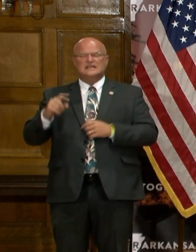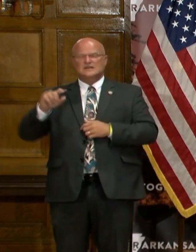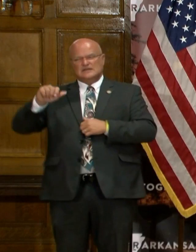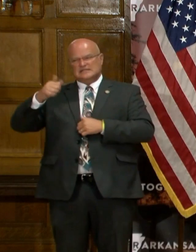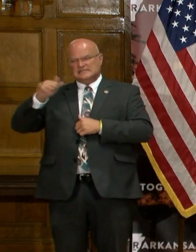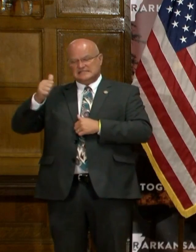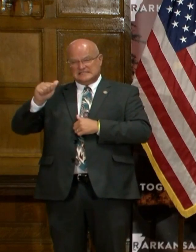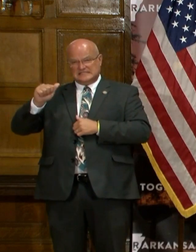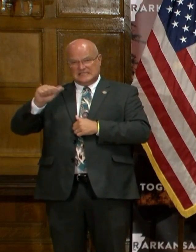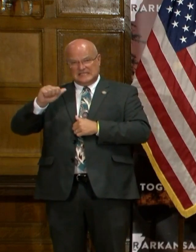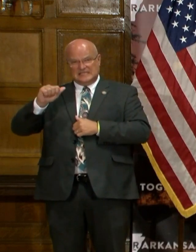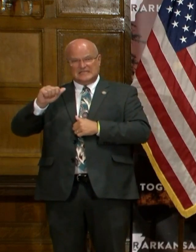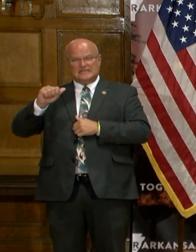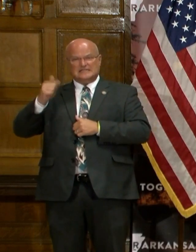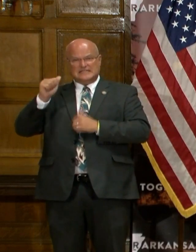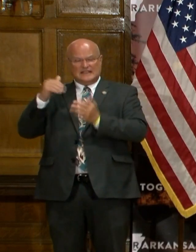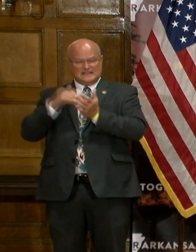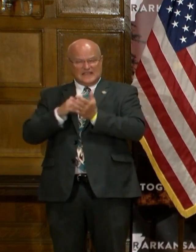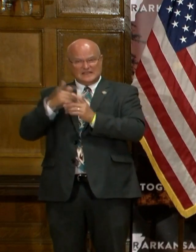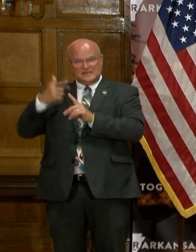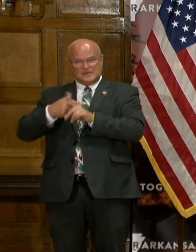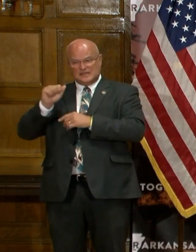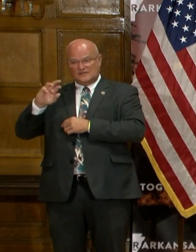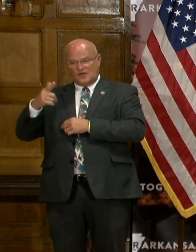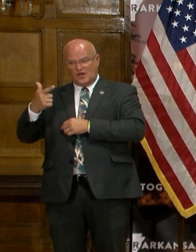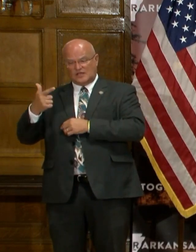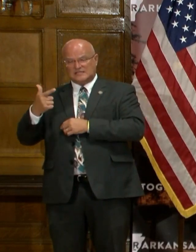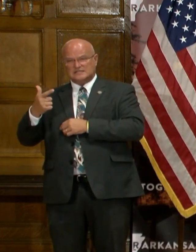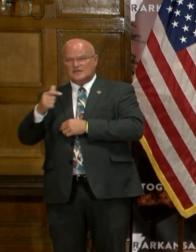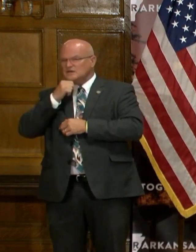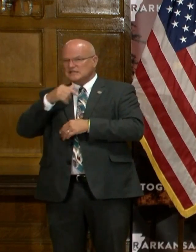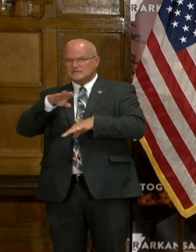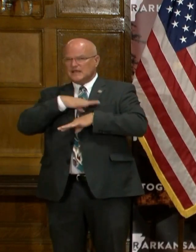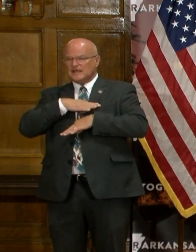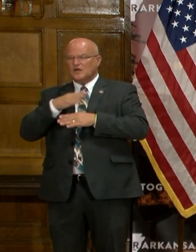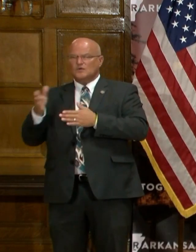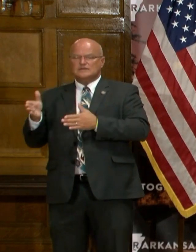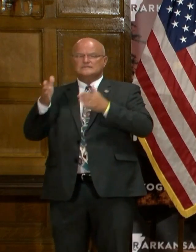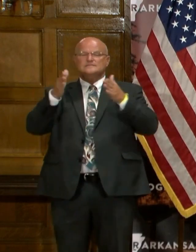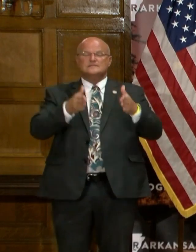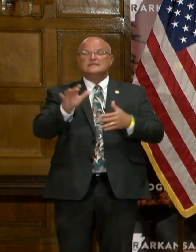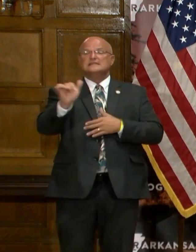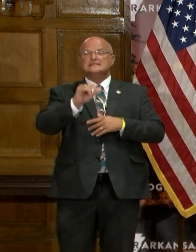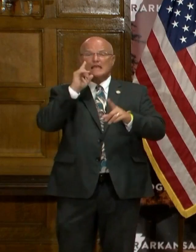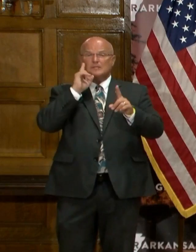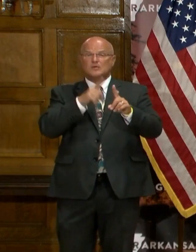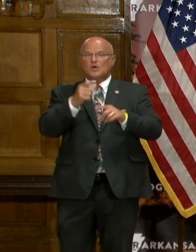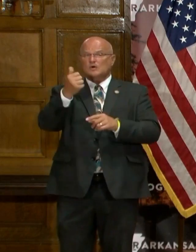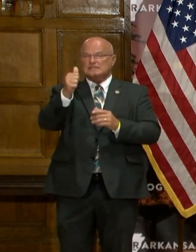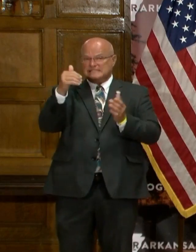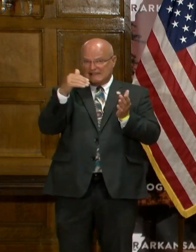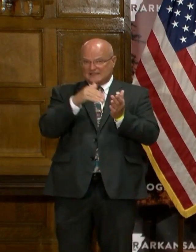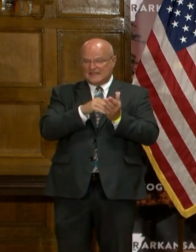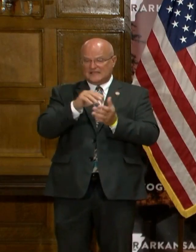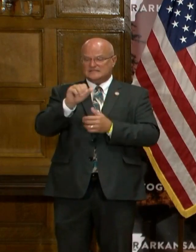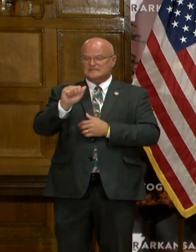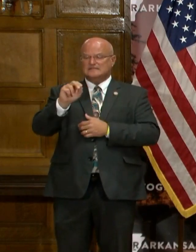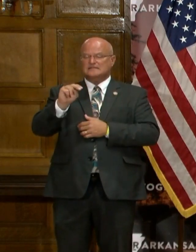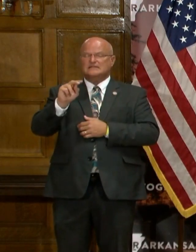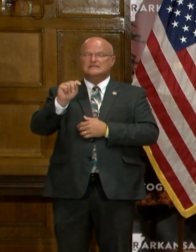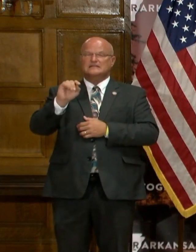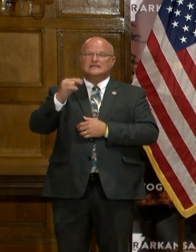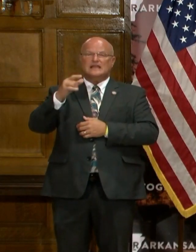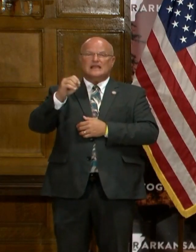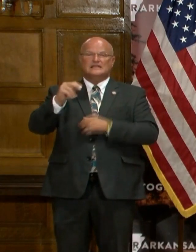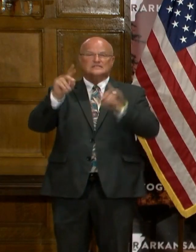of the month of August, we didn't make that. We want to set the same goal, 10,000 antigen tests